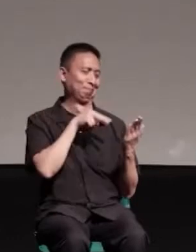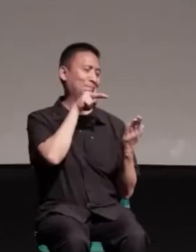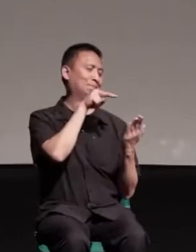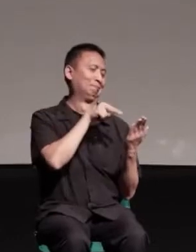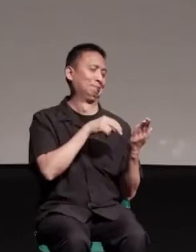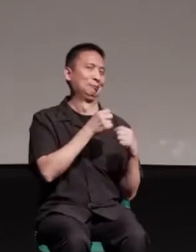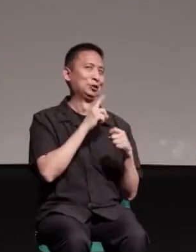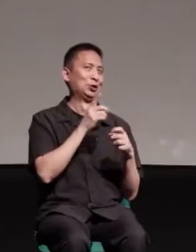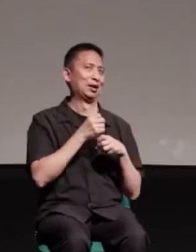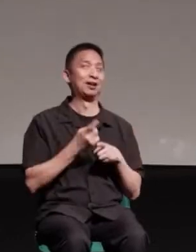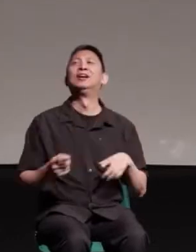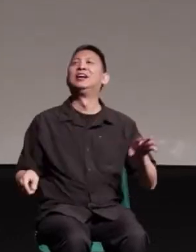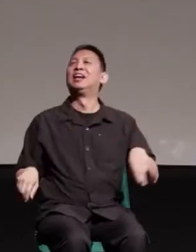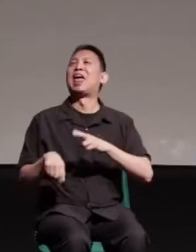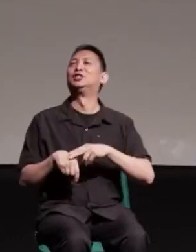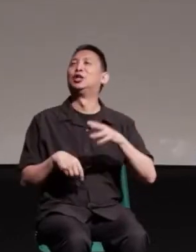because